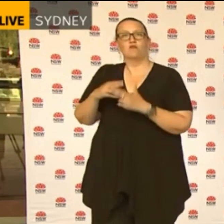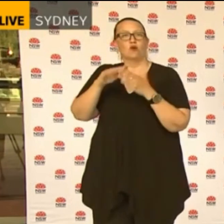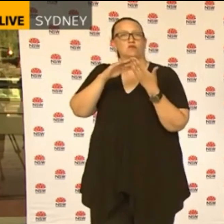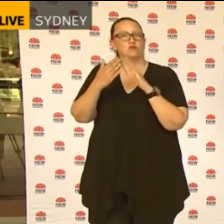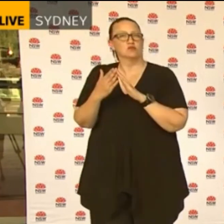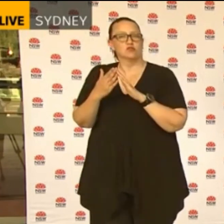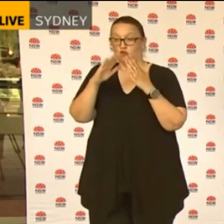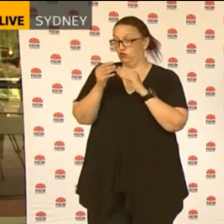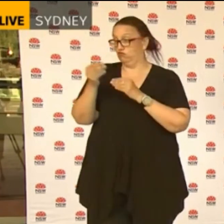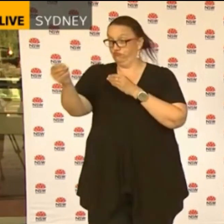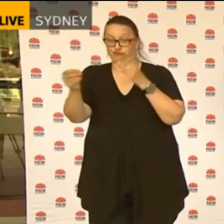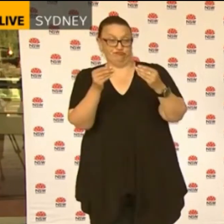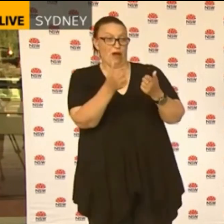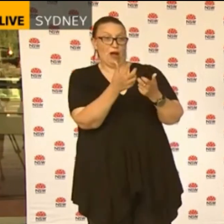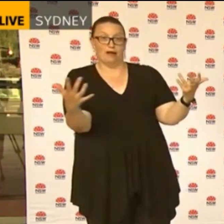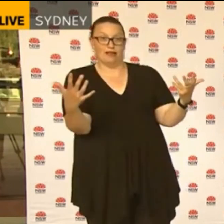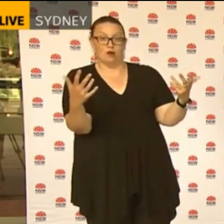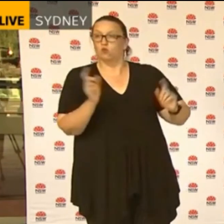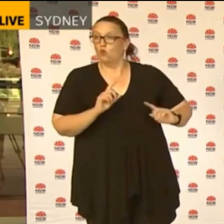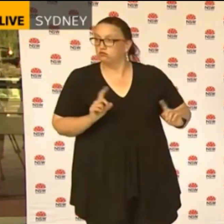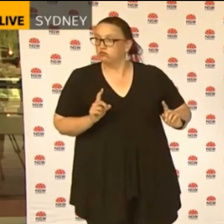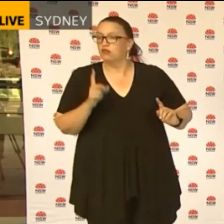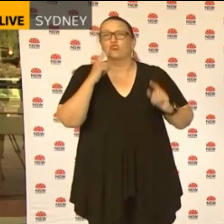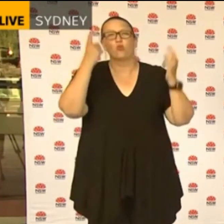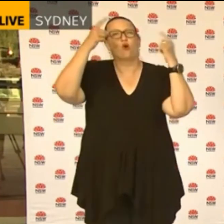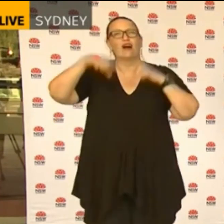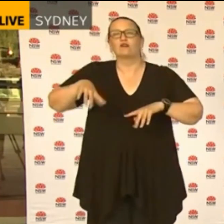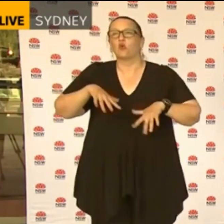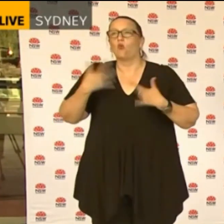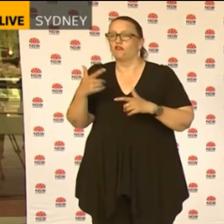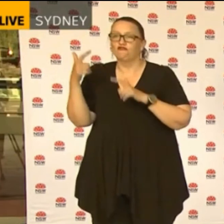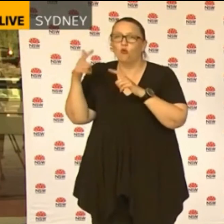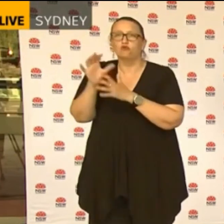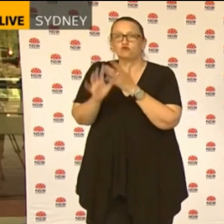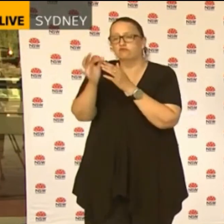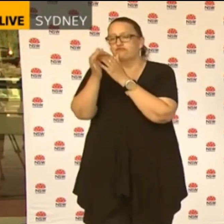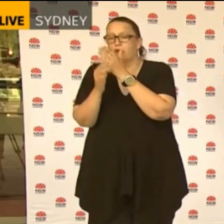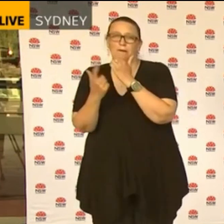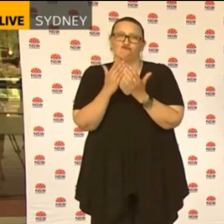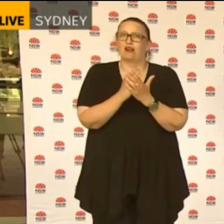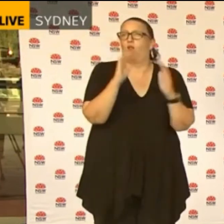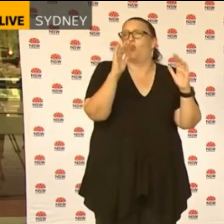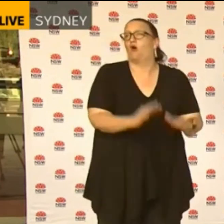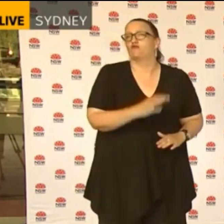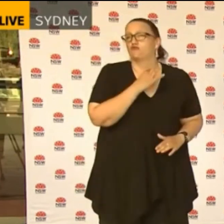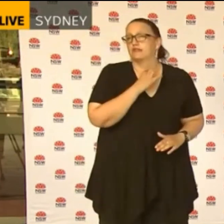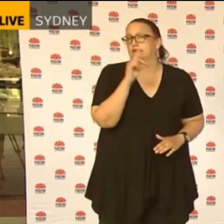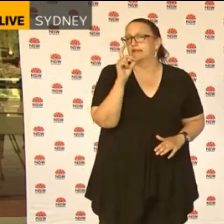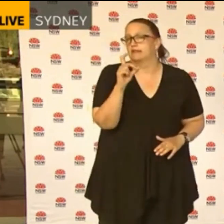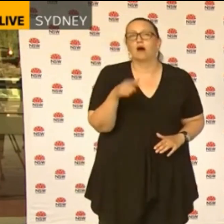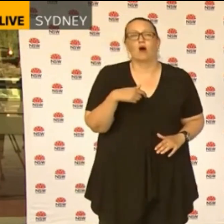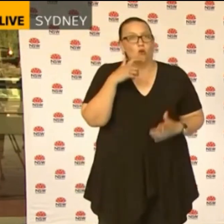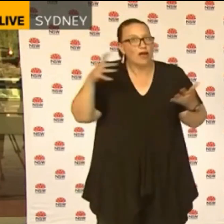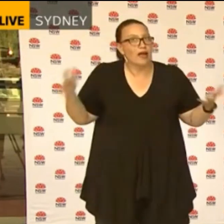of the levels of community transmission and have a proportionate sense of response to it. But we will continue to encourage